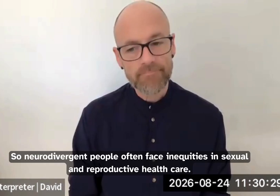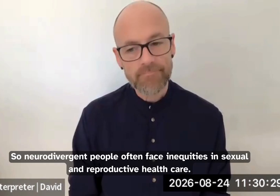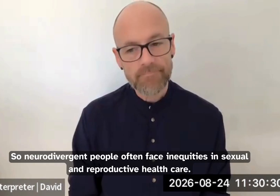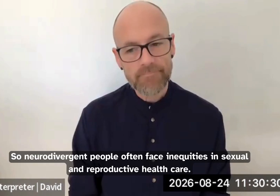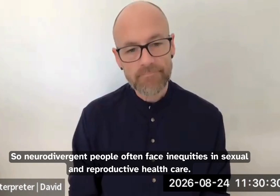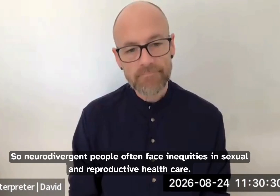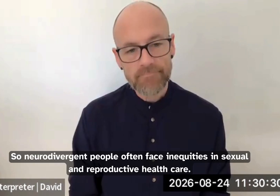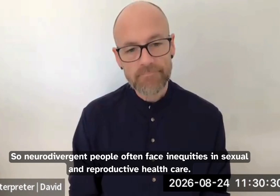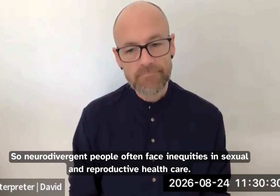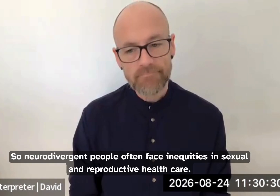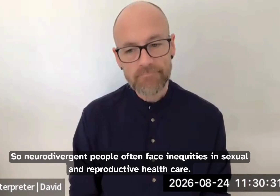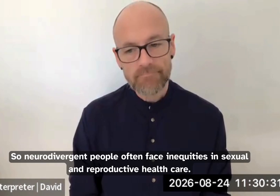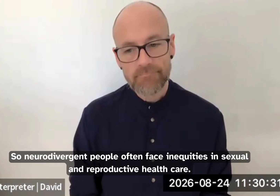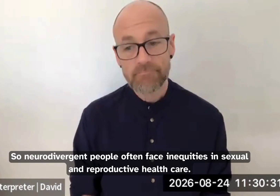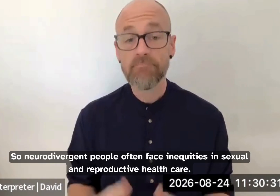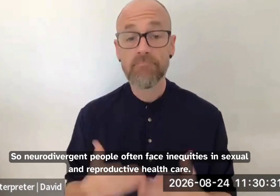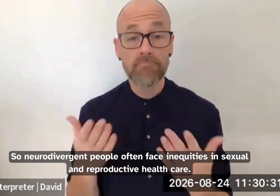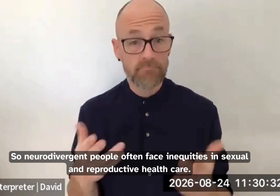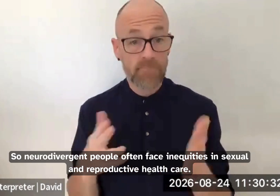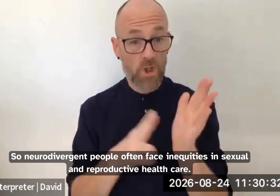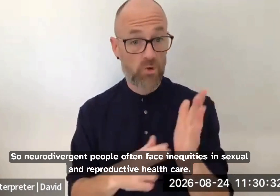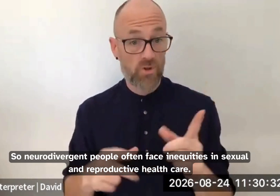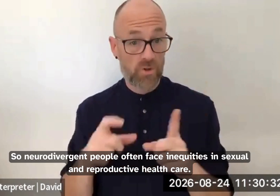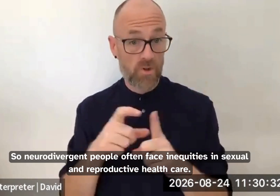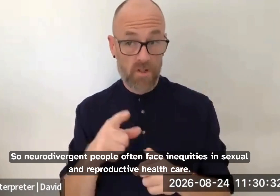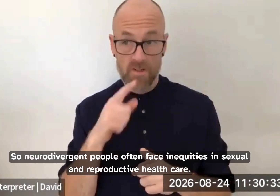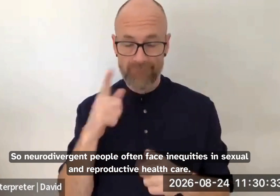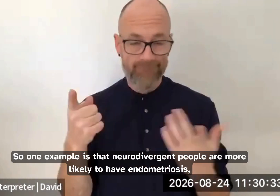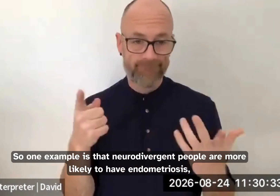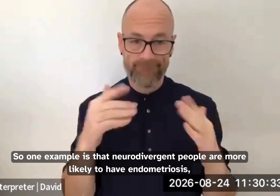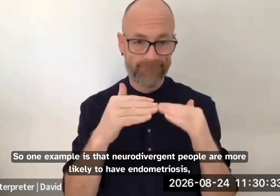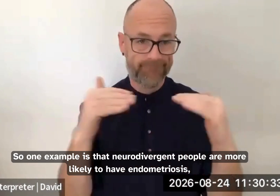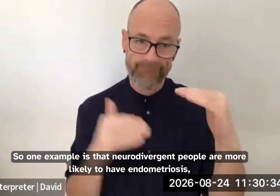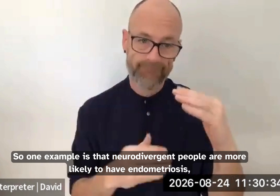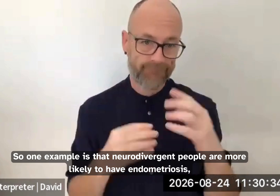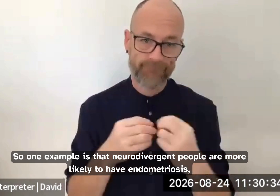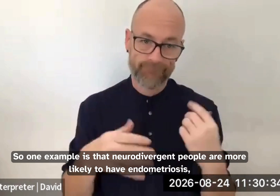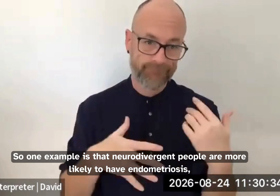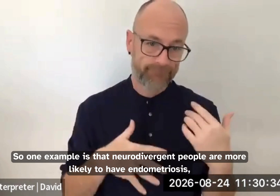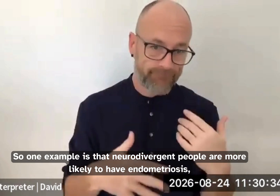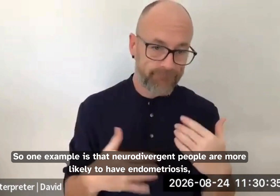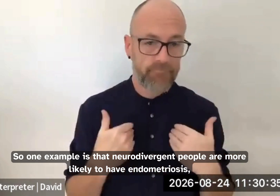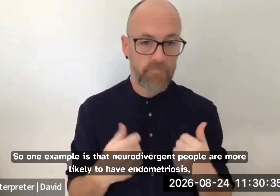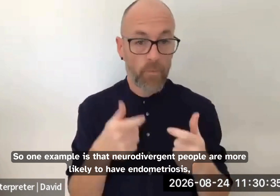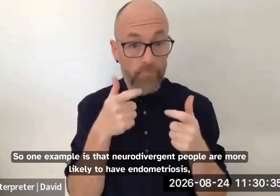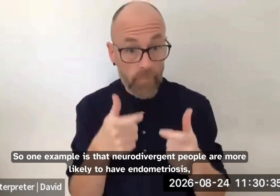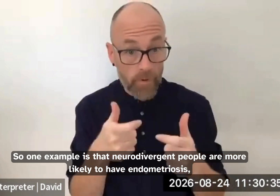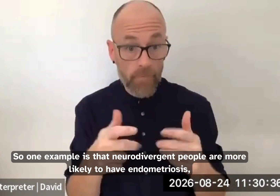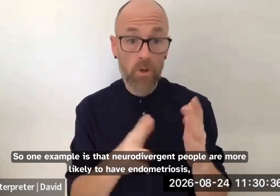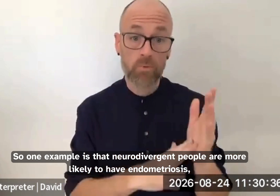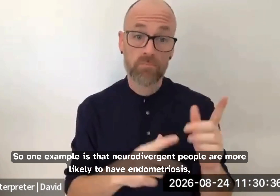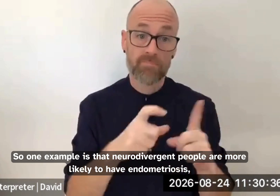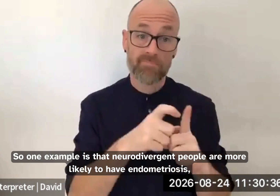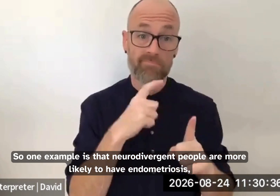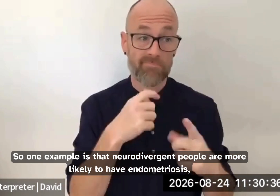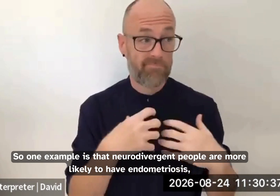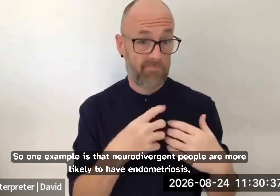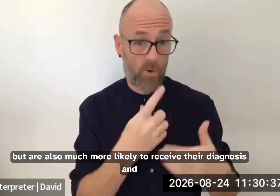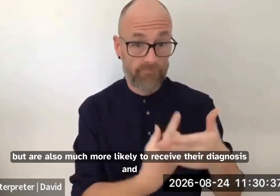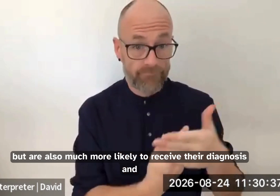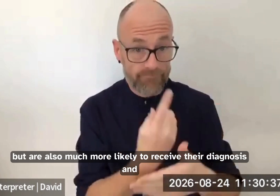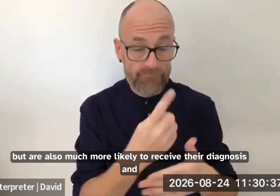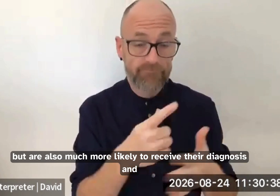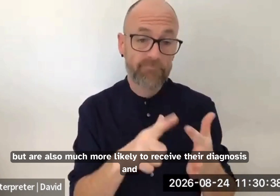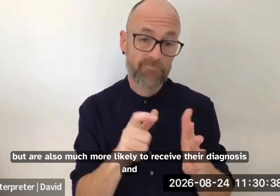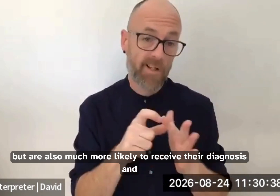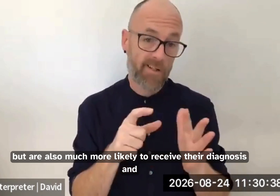So neurodivergent people often face inequities in sexual and reproductive healthcare. So one example is that neurodivergent people are more likely to have